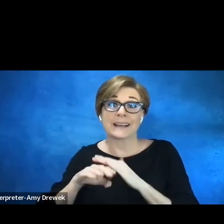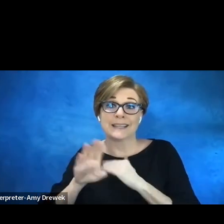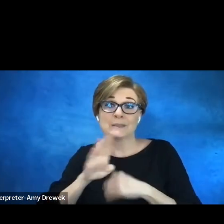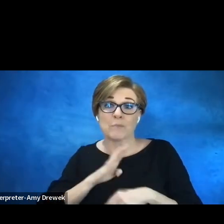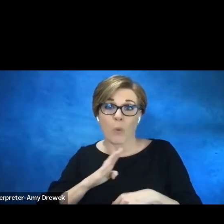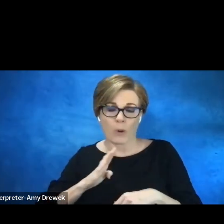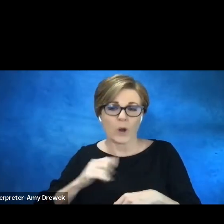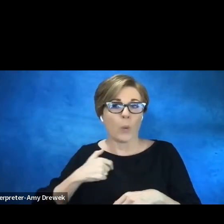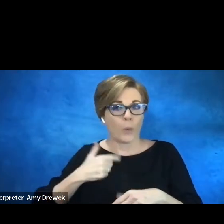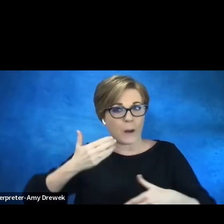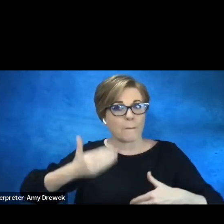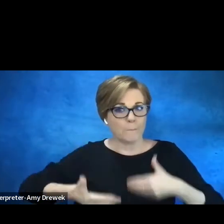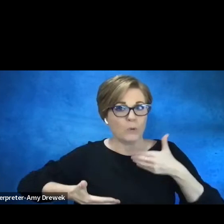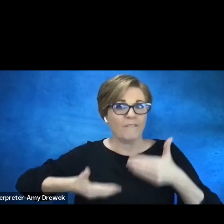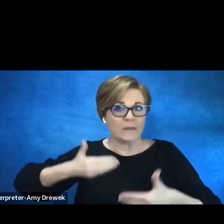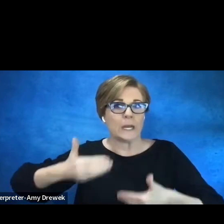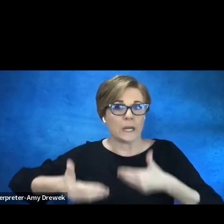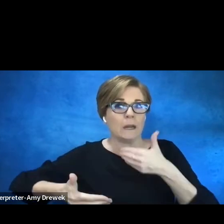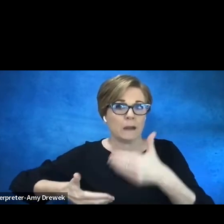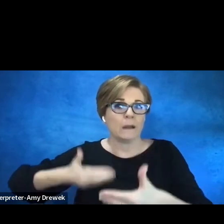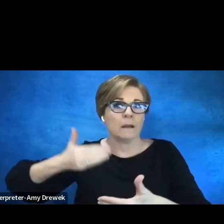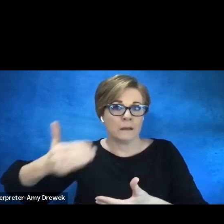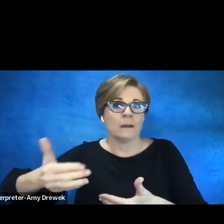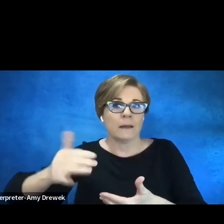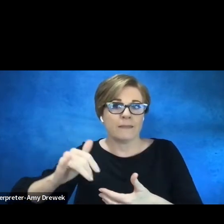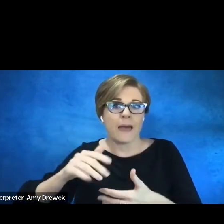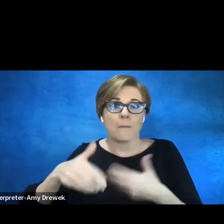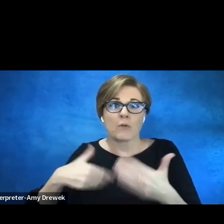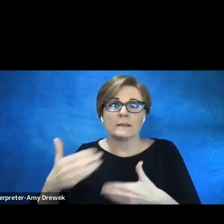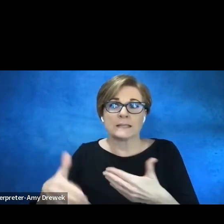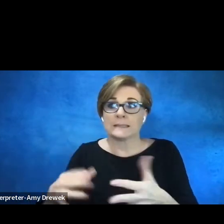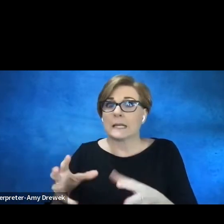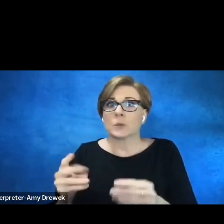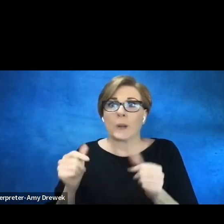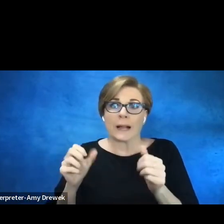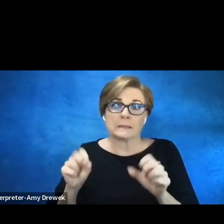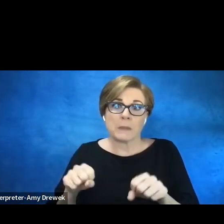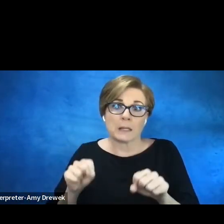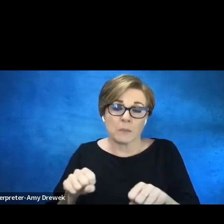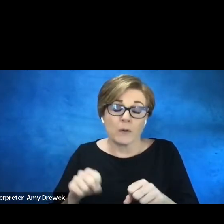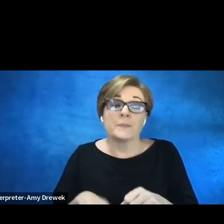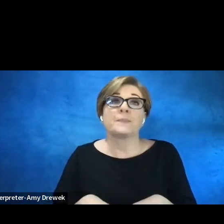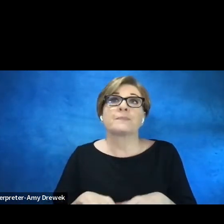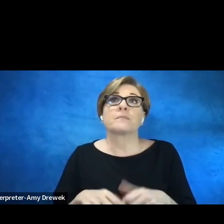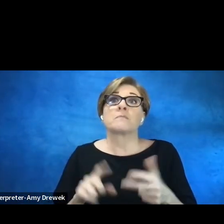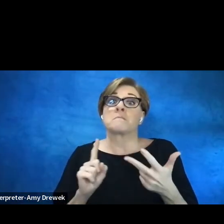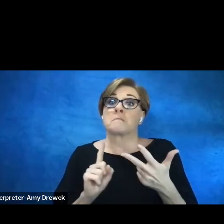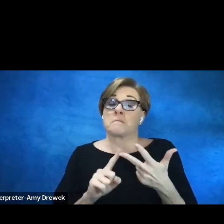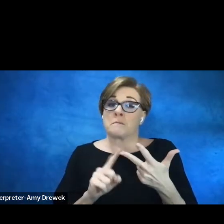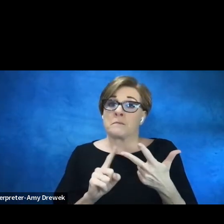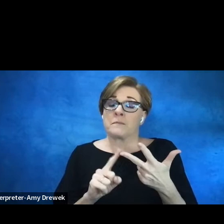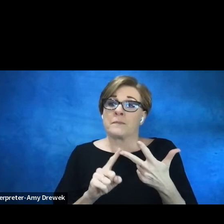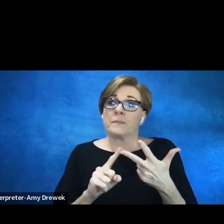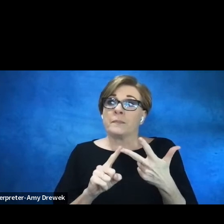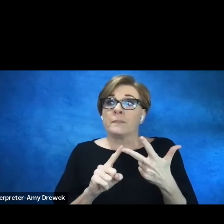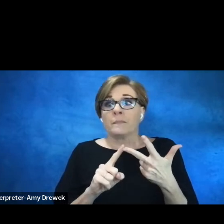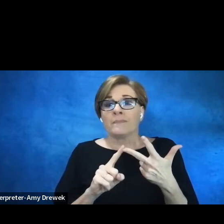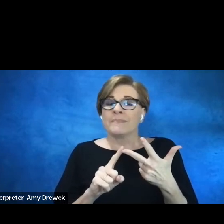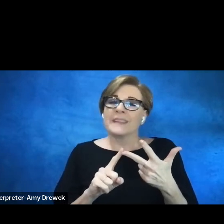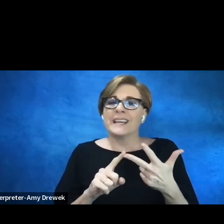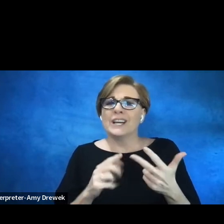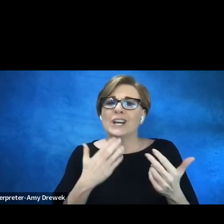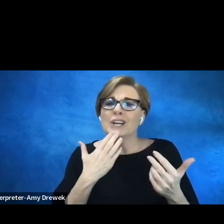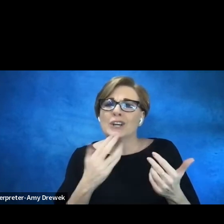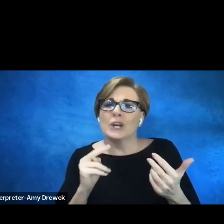those along as quickly as possible. And then third, I think some good news